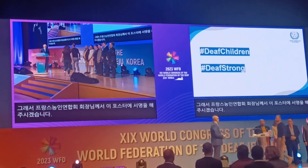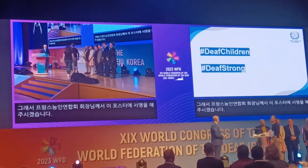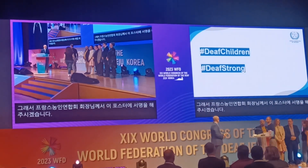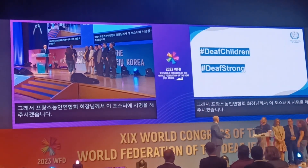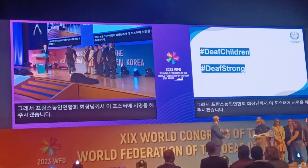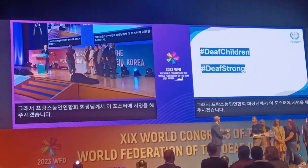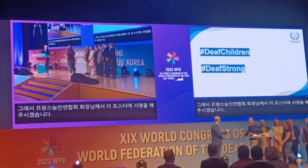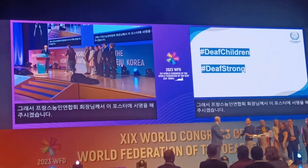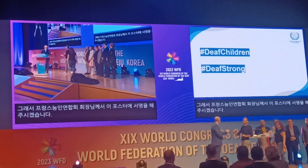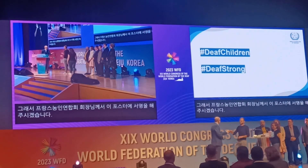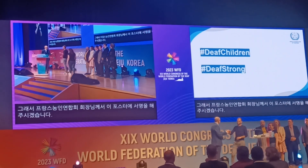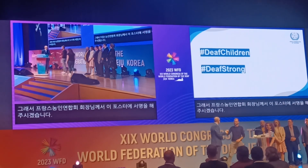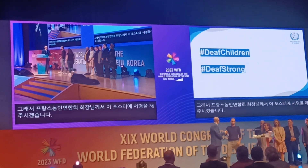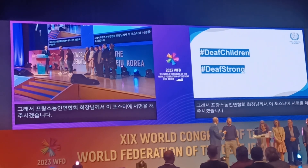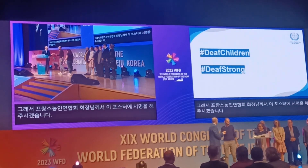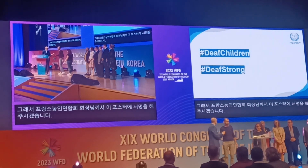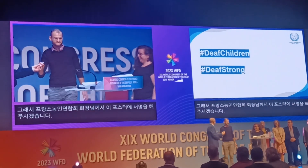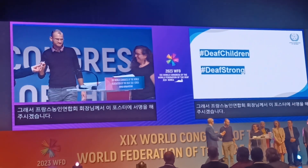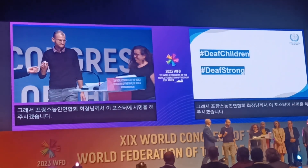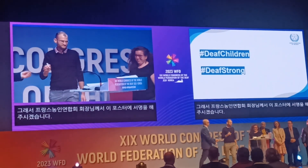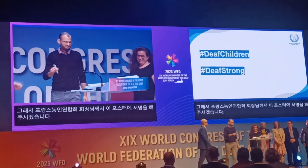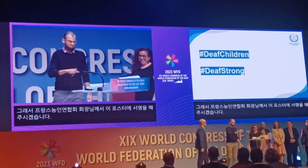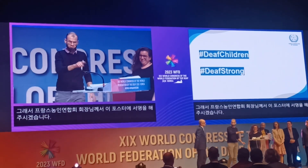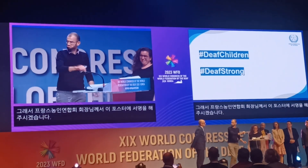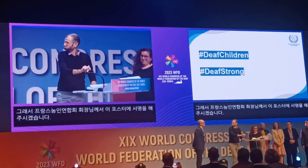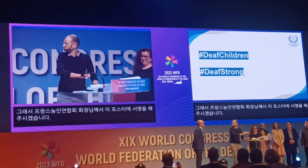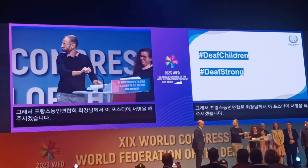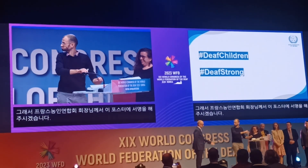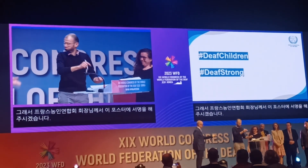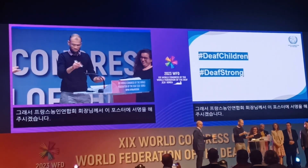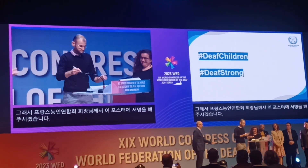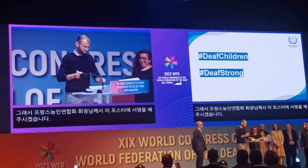So we have the president and vice president.